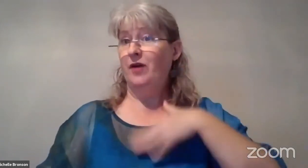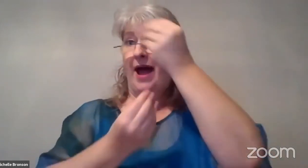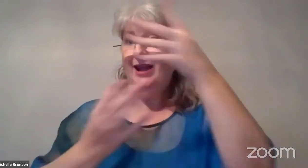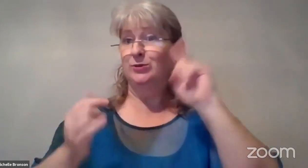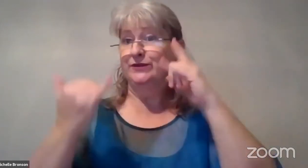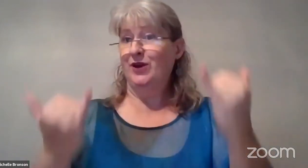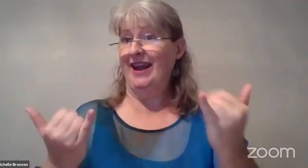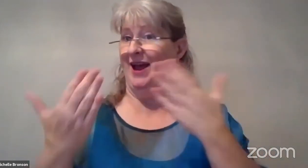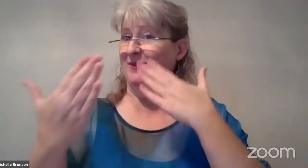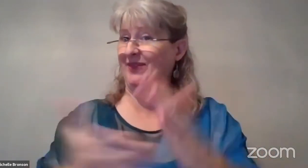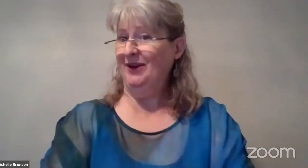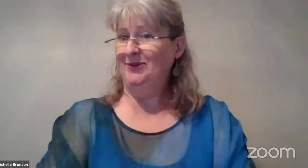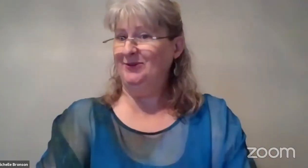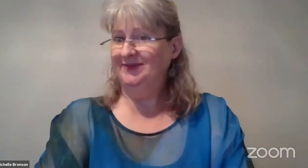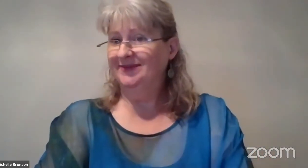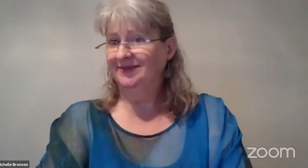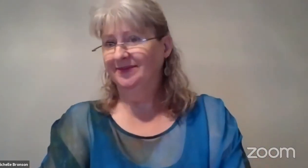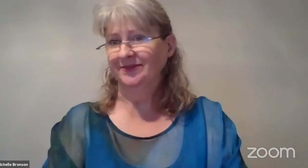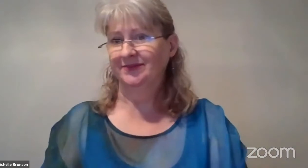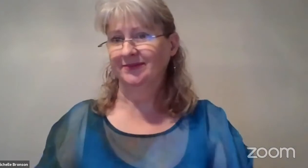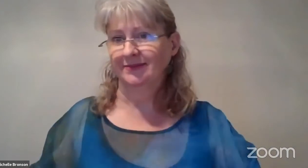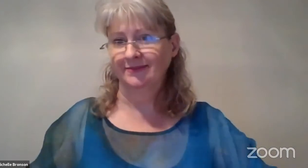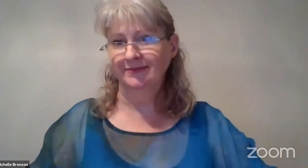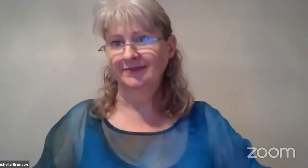revision, I will let you know, but that concludes my report for today.